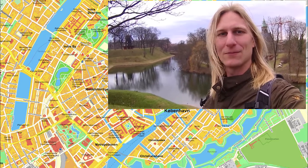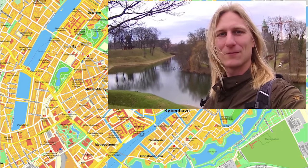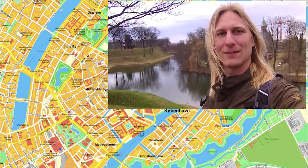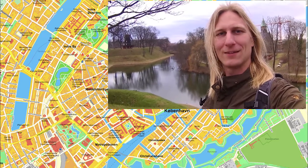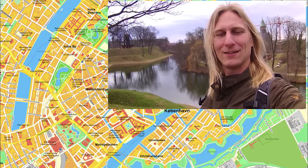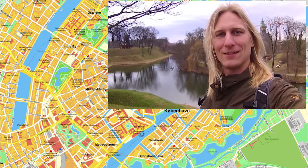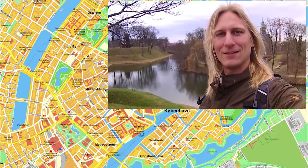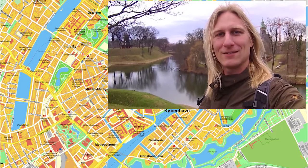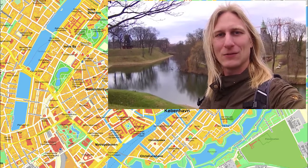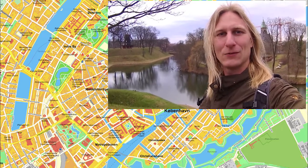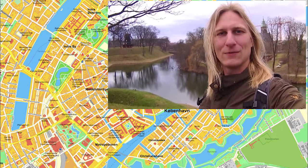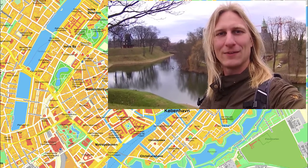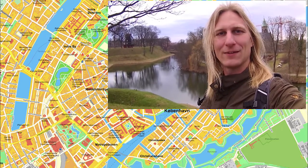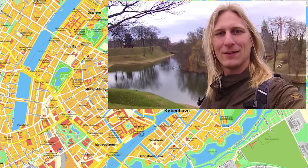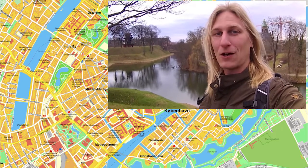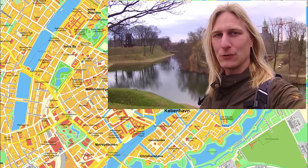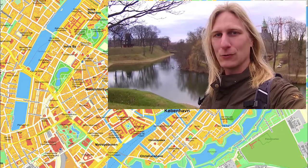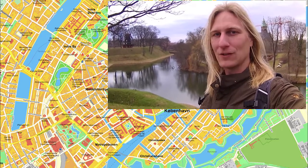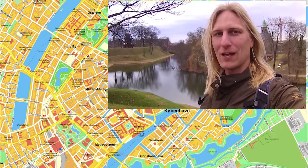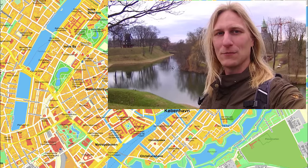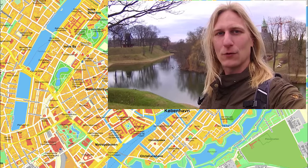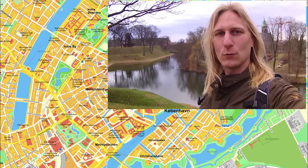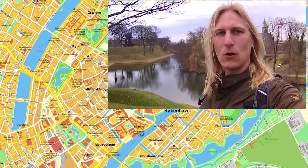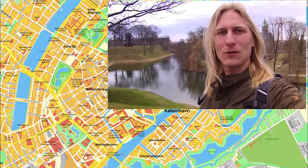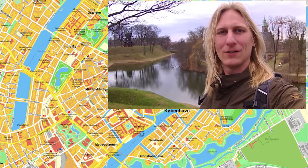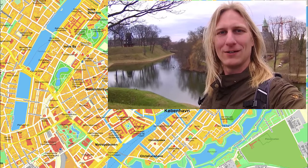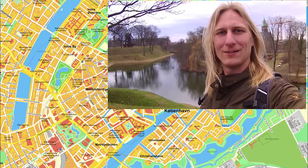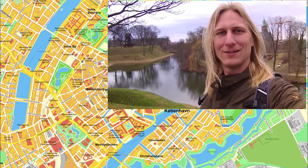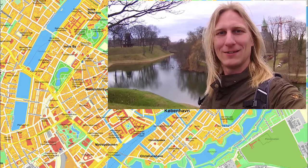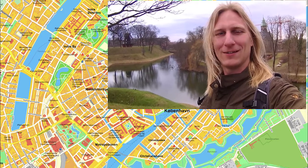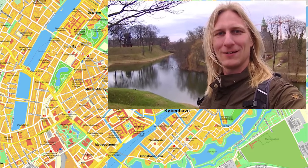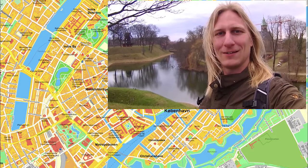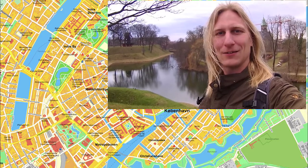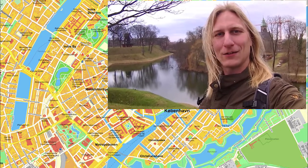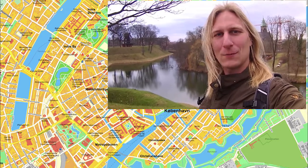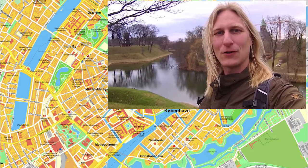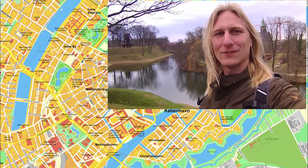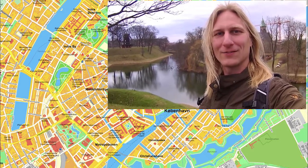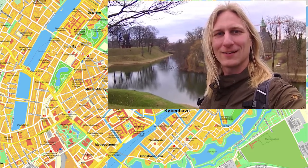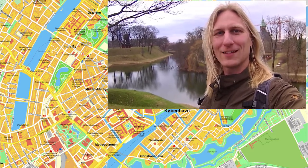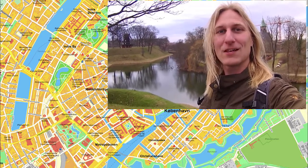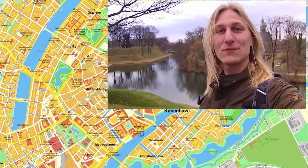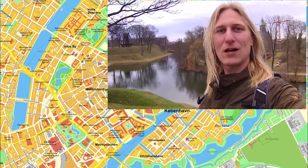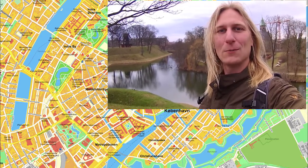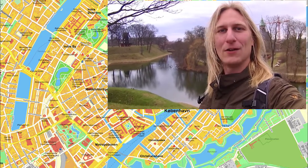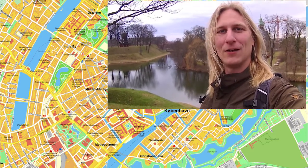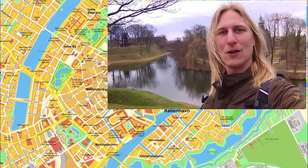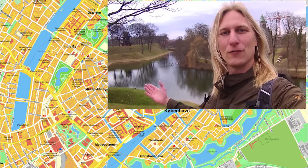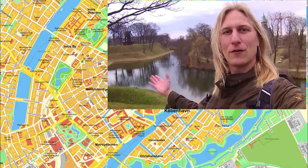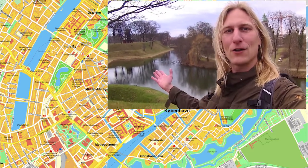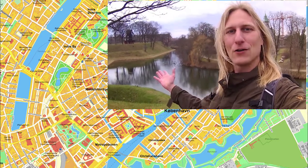found. So, are you game for a walk? Then come on, let's have